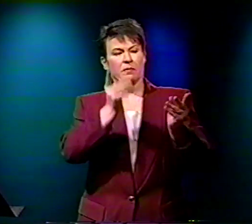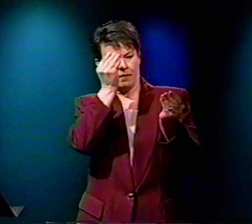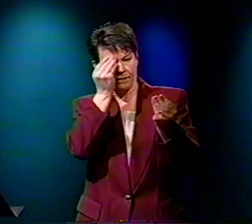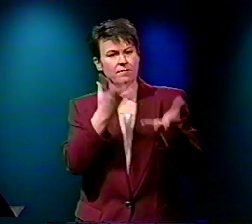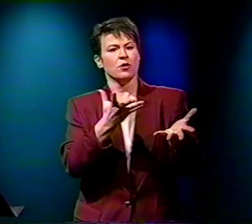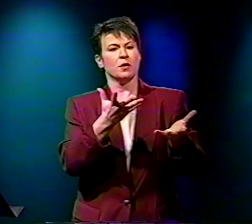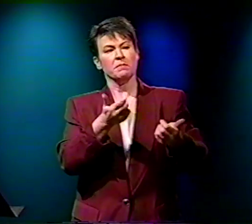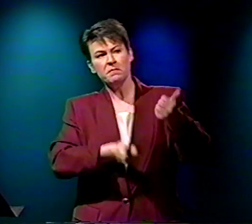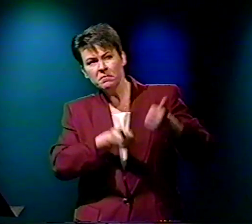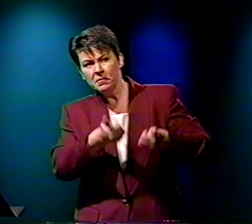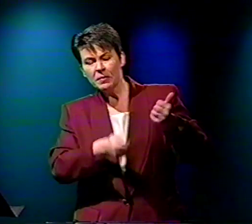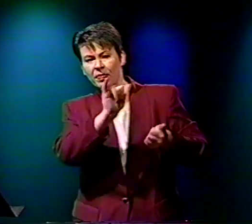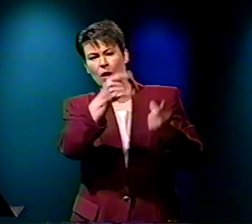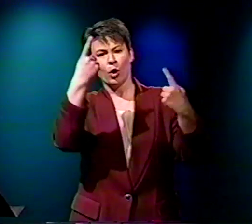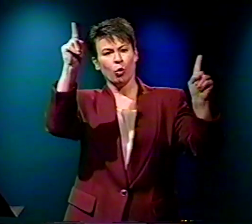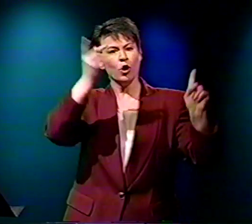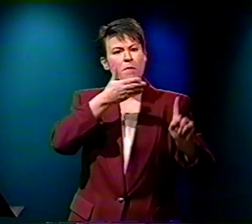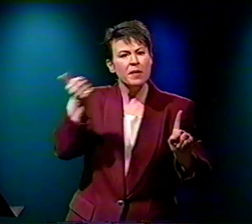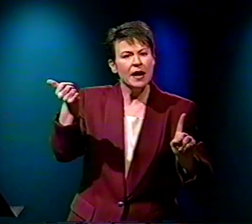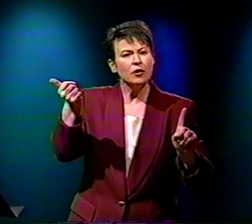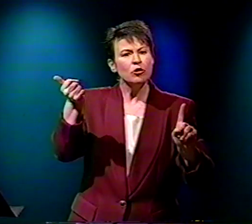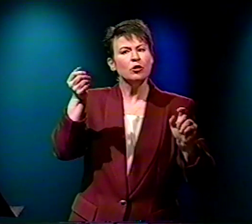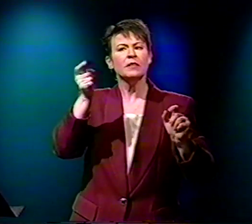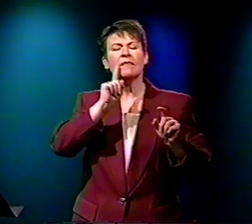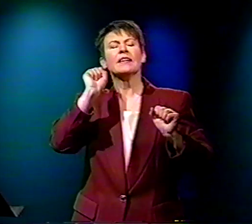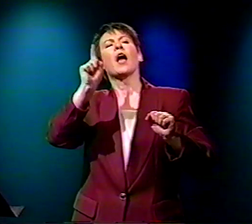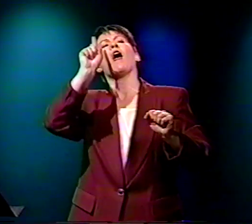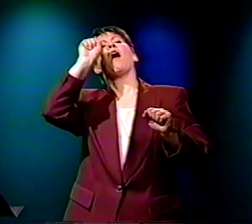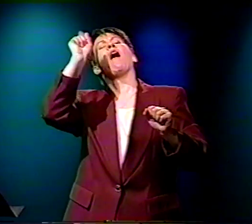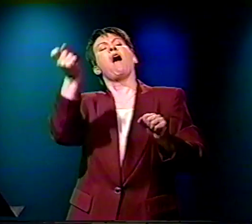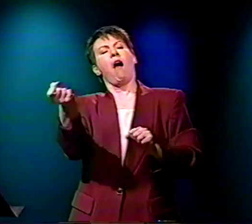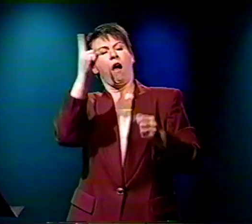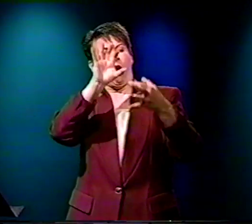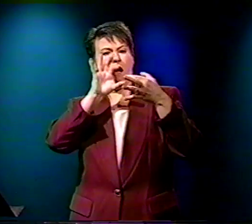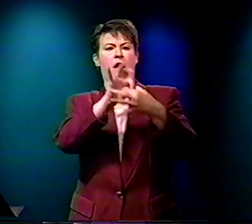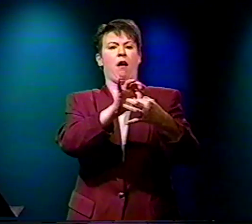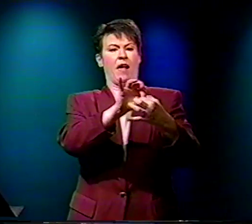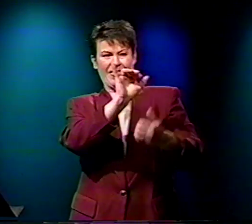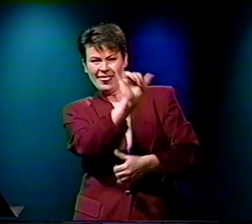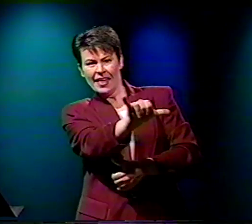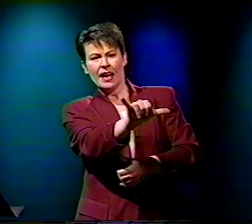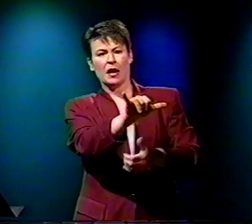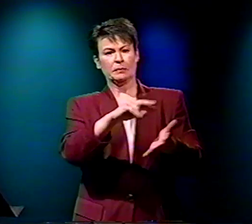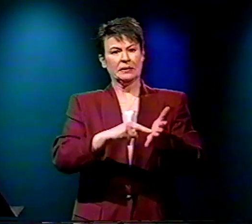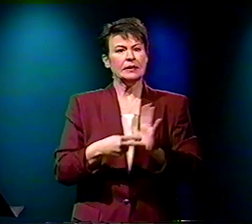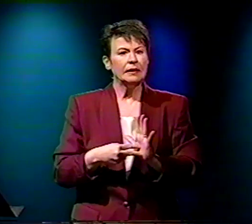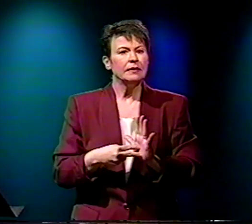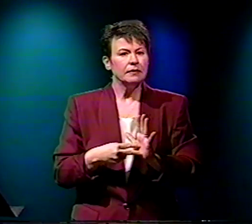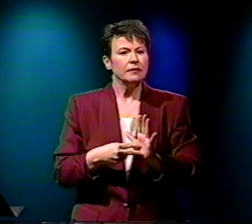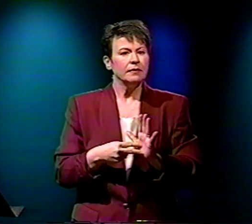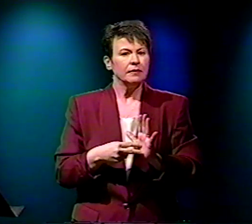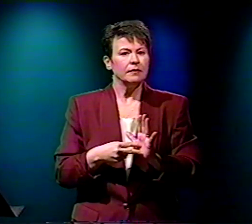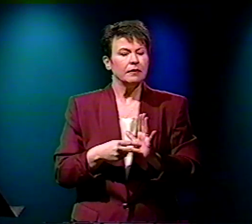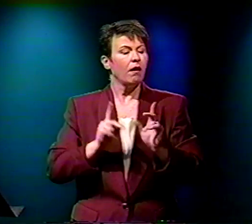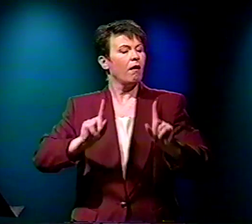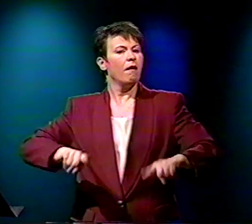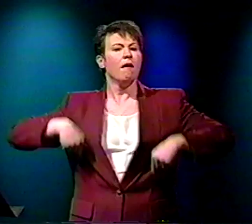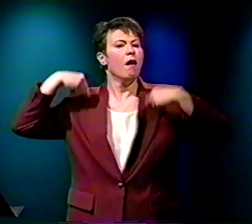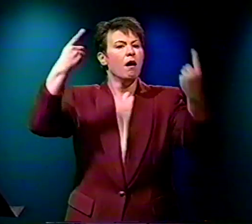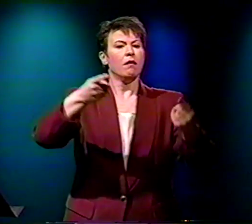let the deaf people give you ways to express these things better so that it will really mean what it means to you,